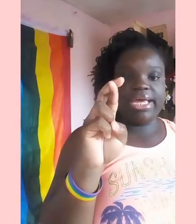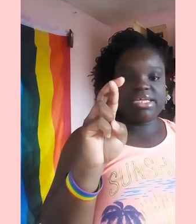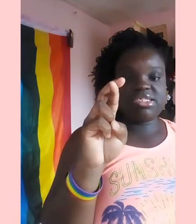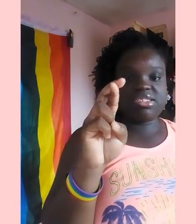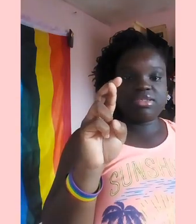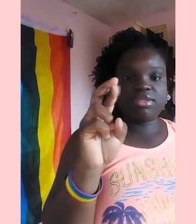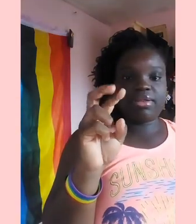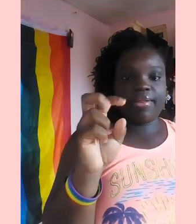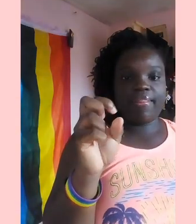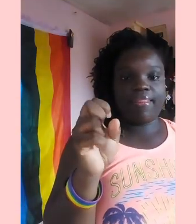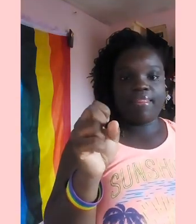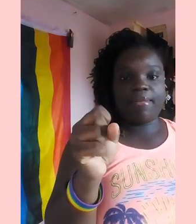S,